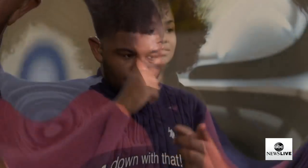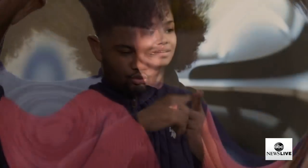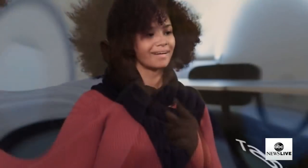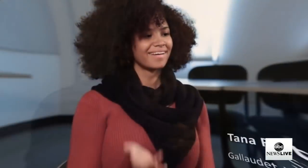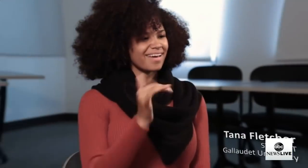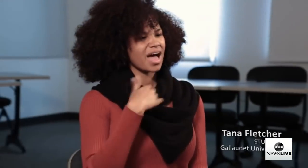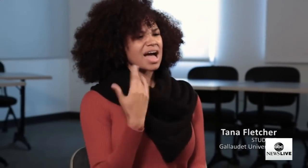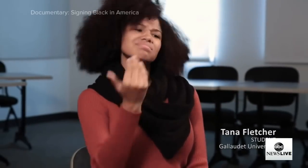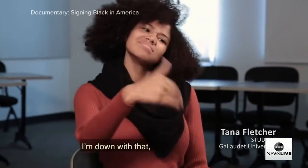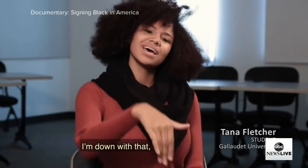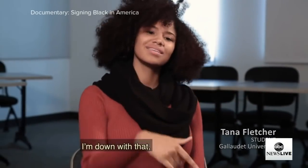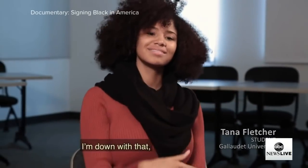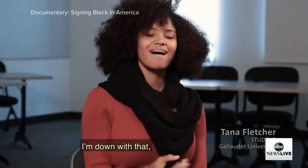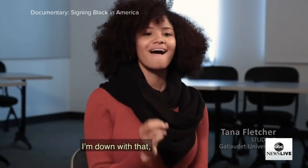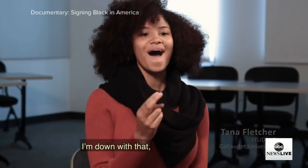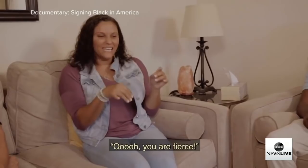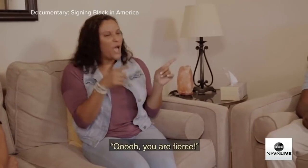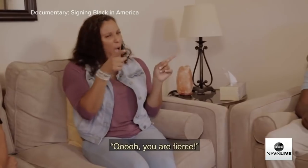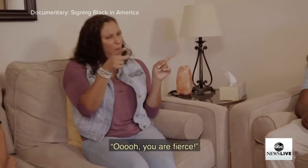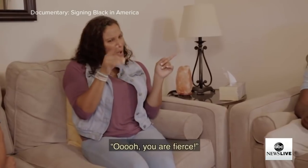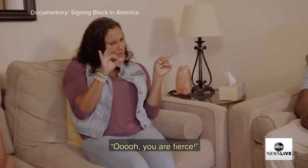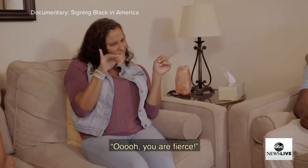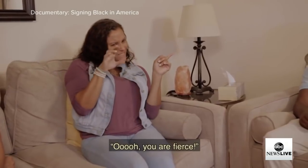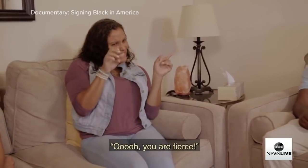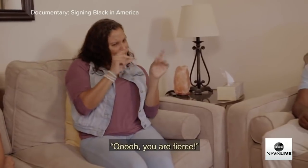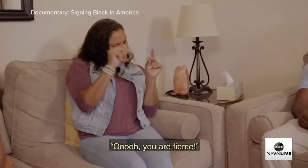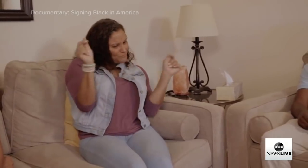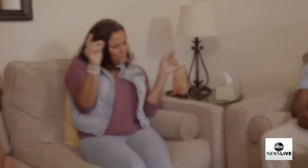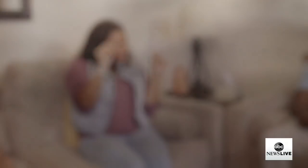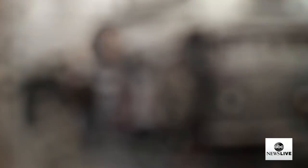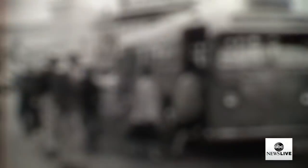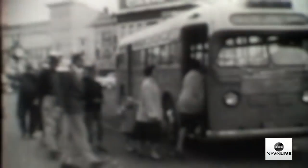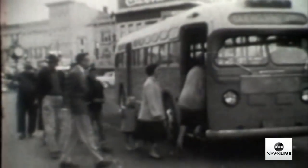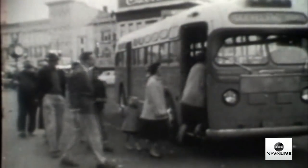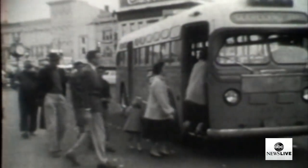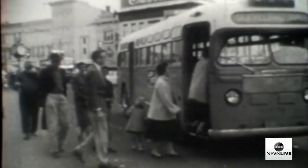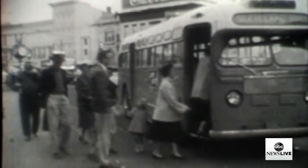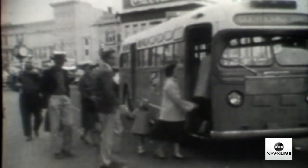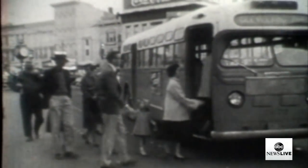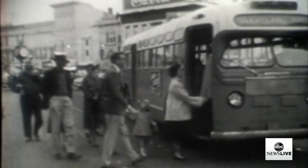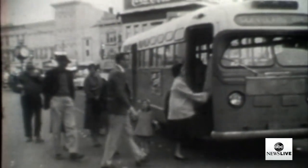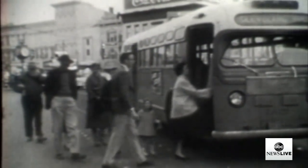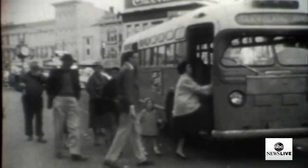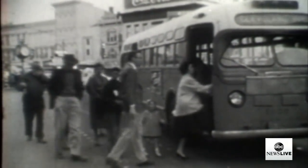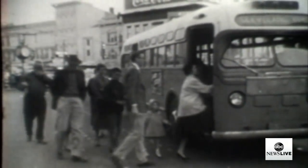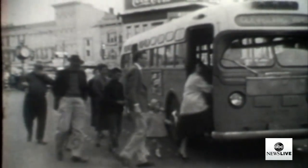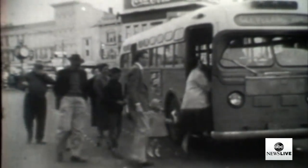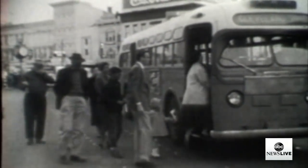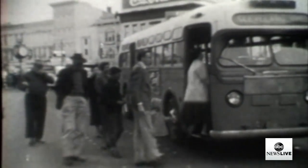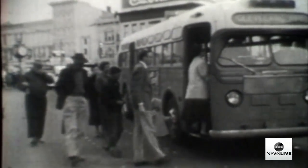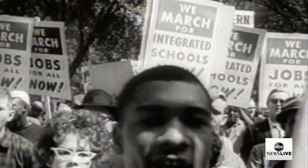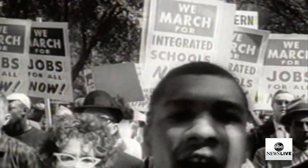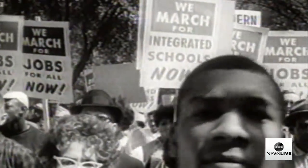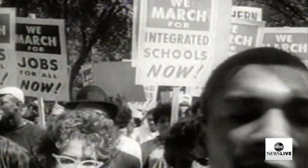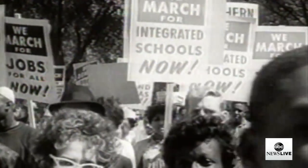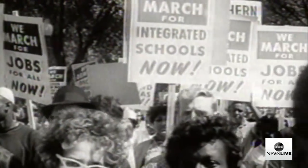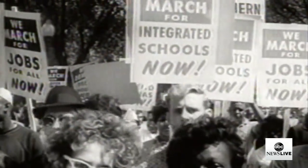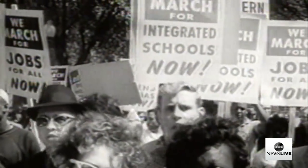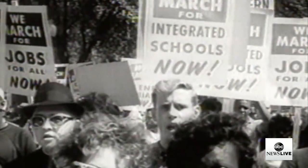Signing Black. I'm down with that. Ooh, you are fierce. Much like Black history, Black American Sign Language grew from the roots